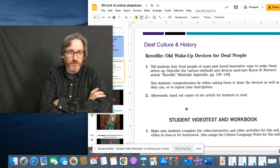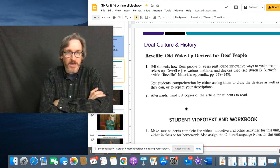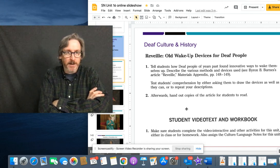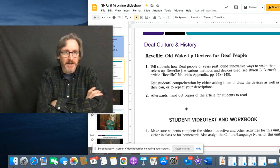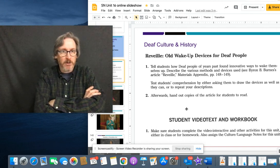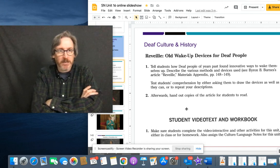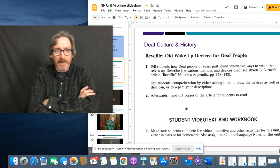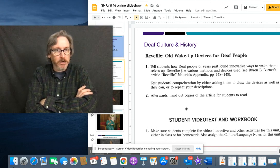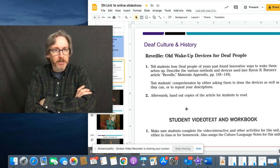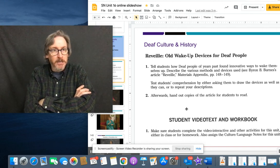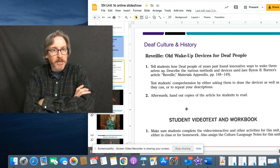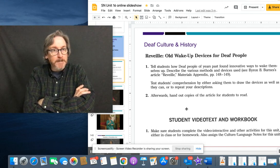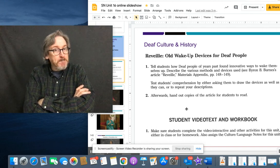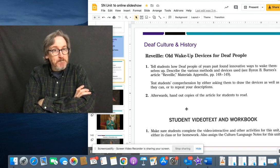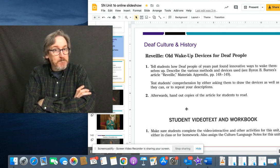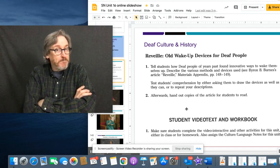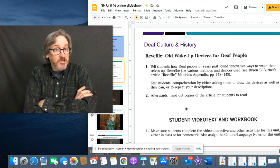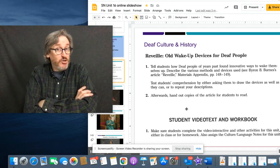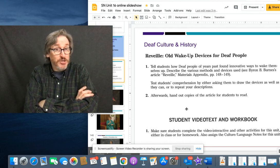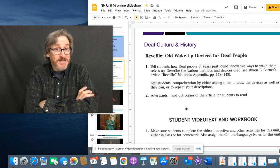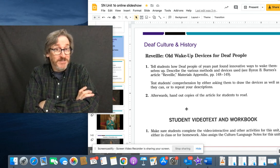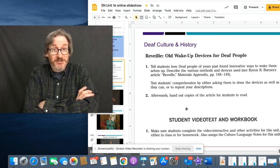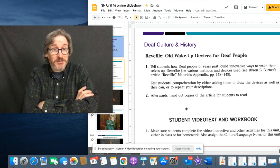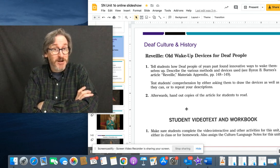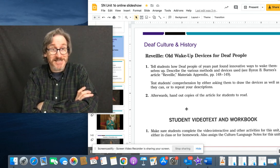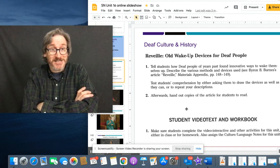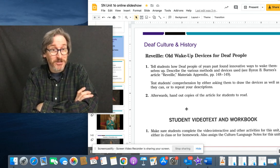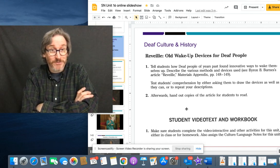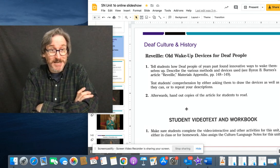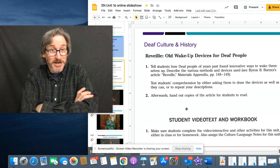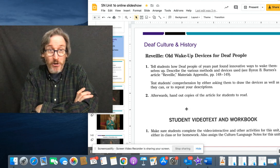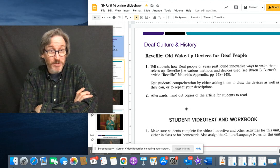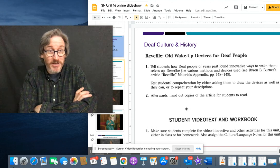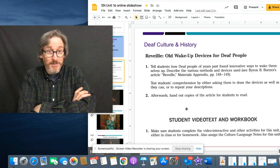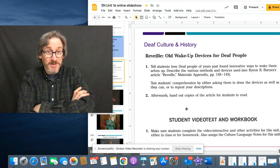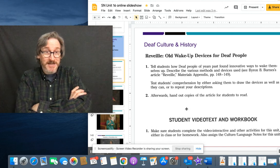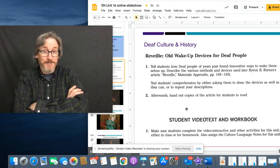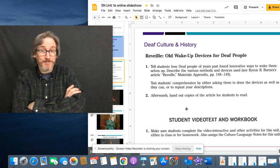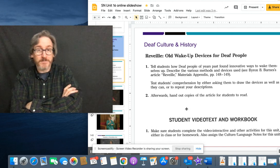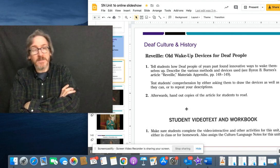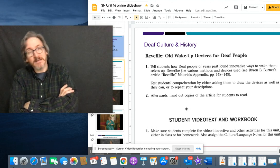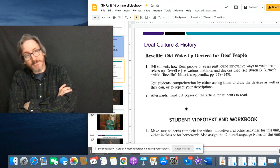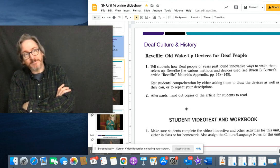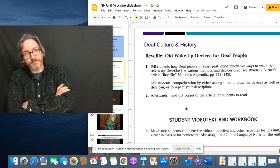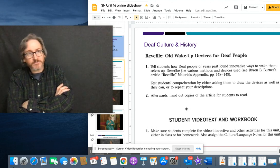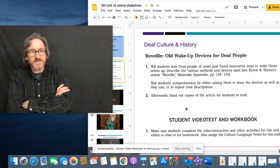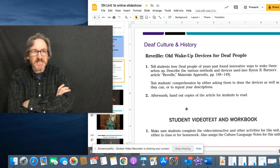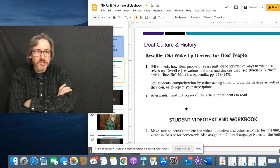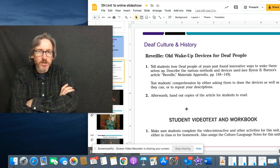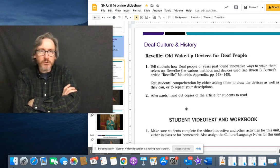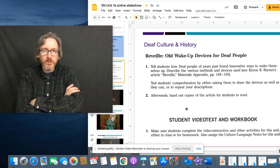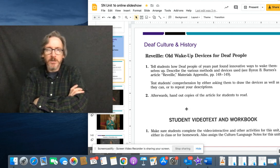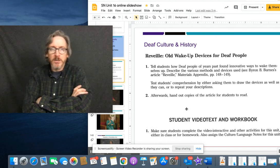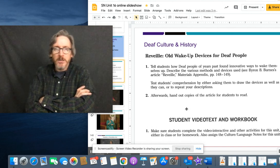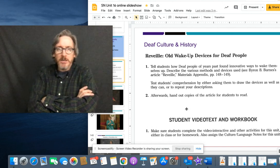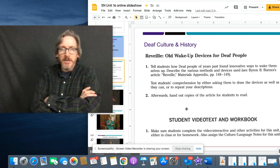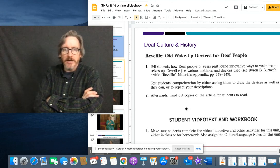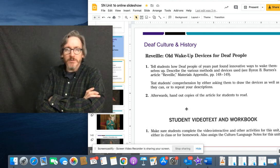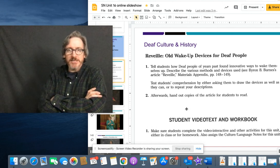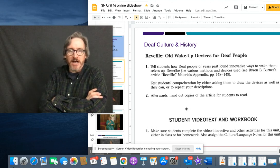Because if you got up an hour later, you just have to start the process all over again and hope you get up in time. So